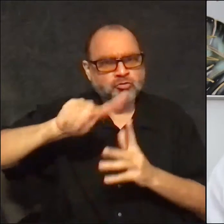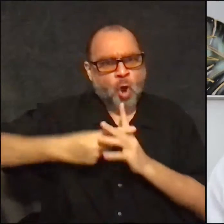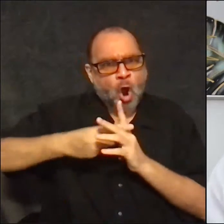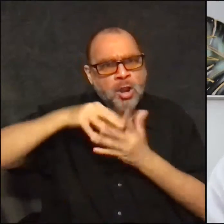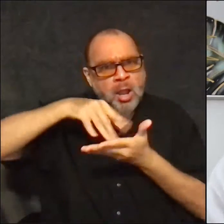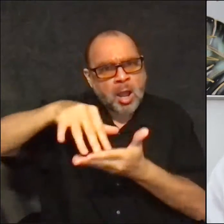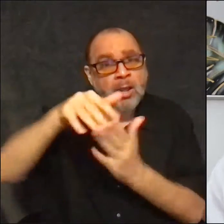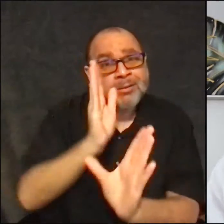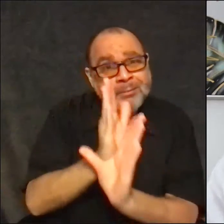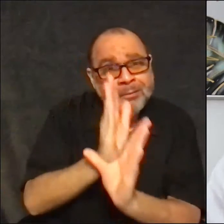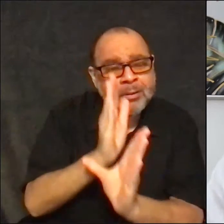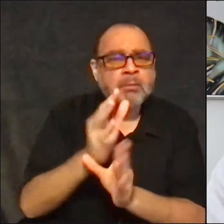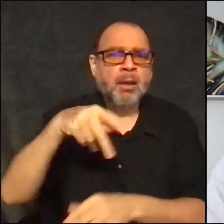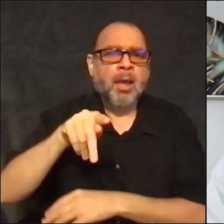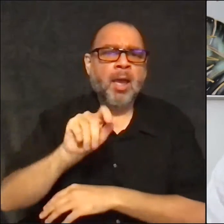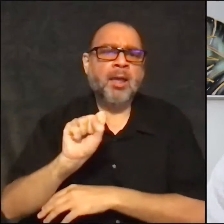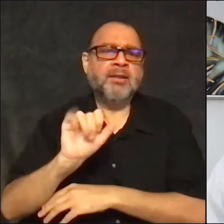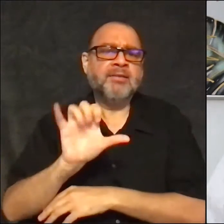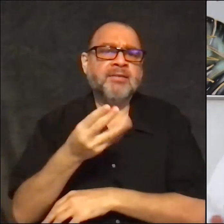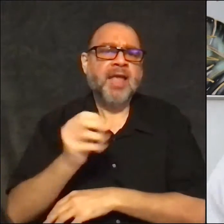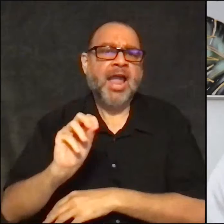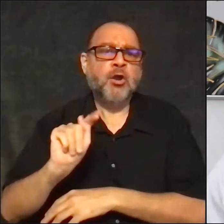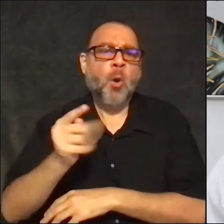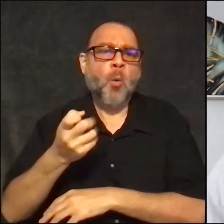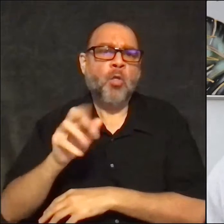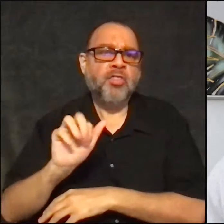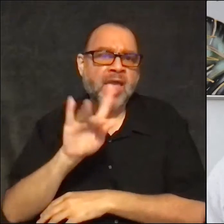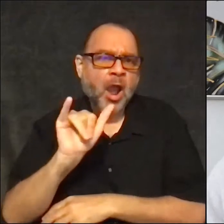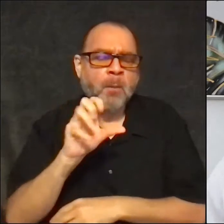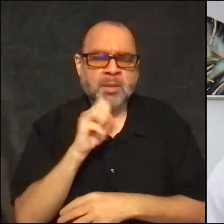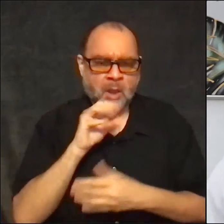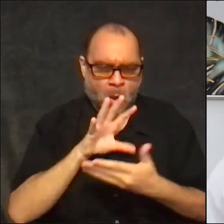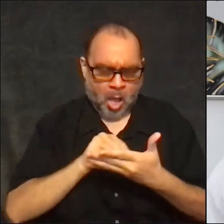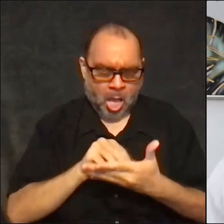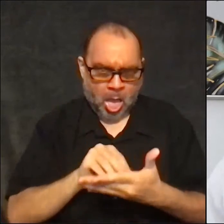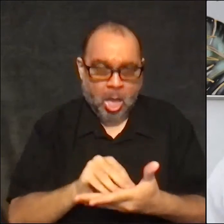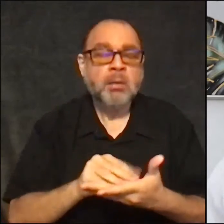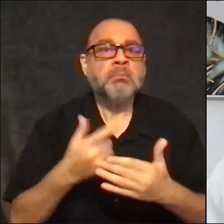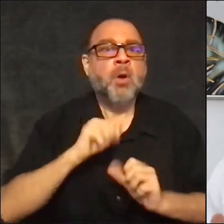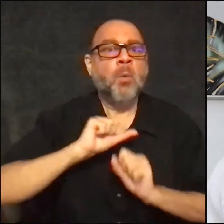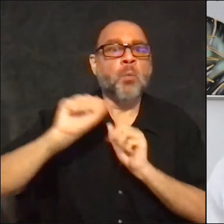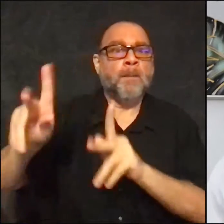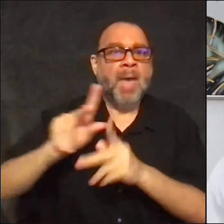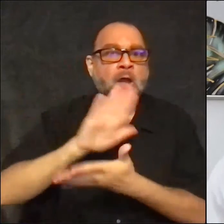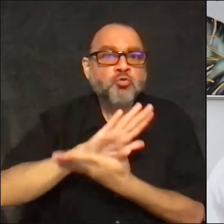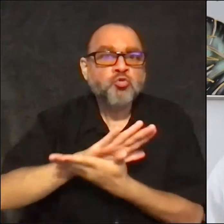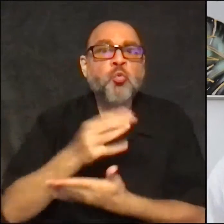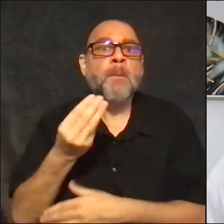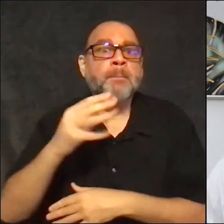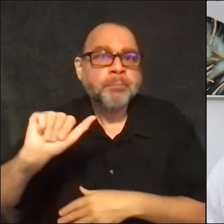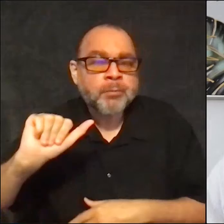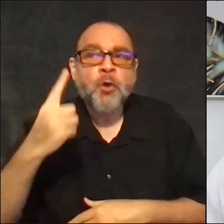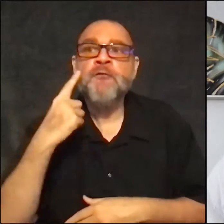I decided to dedicate my professional life to it. Went back to school, got my master's in clinical psych, did my 3,000 hours,